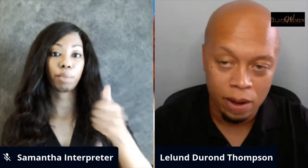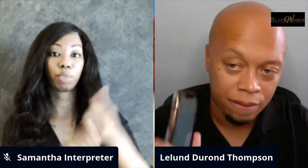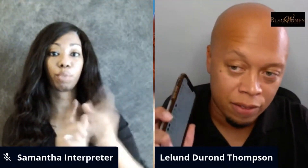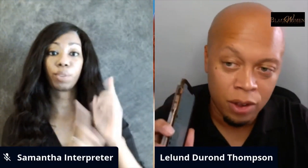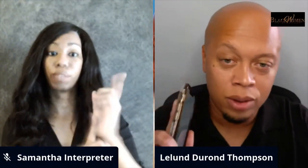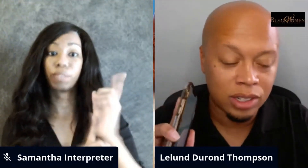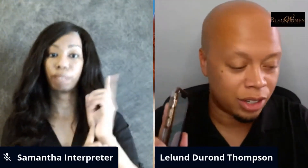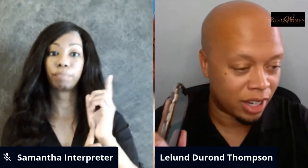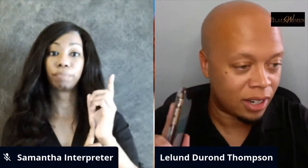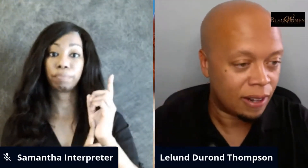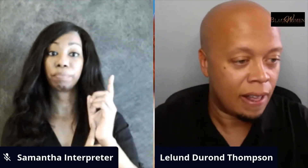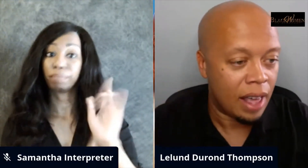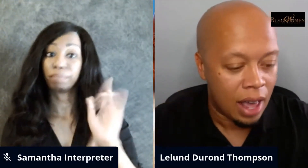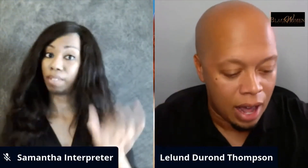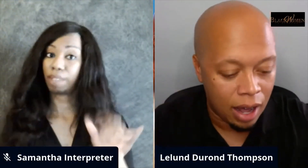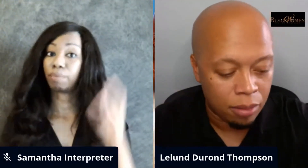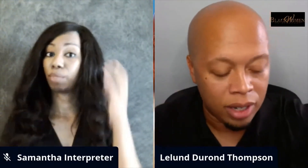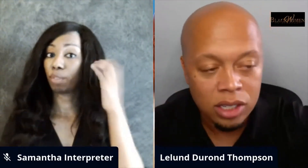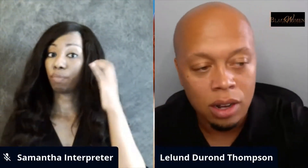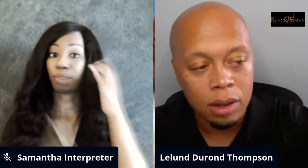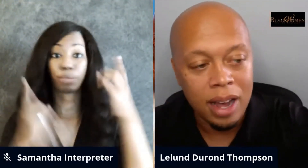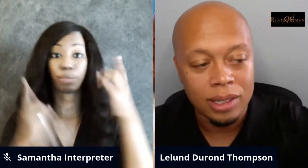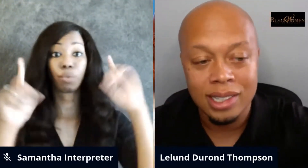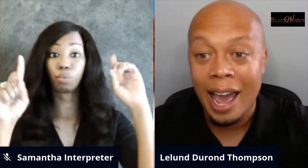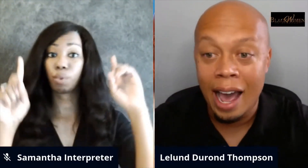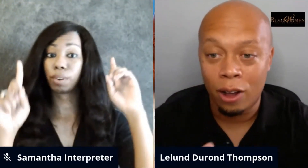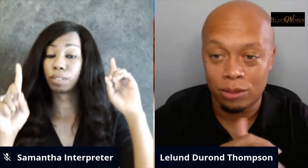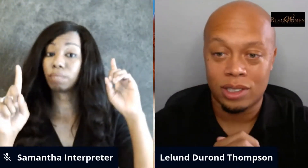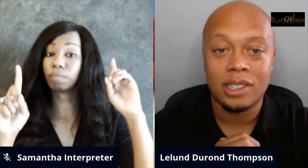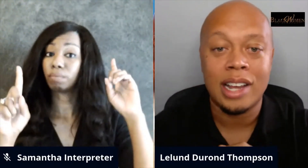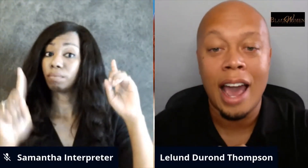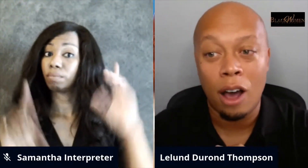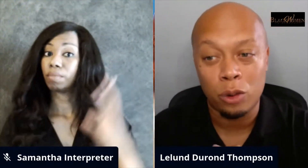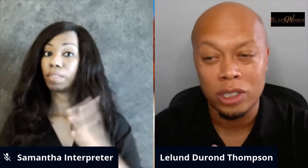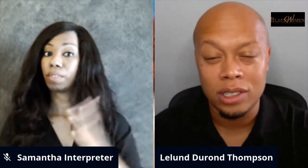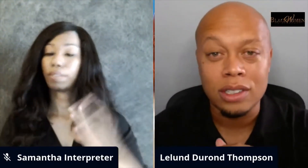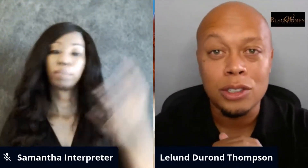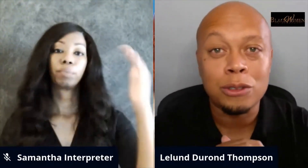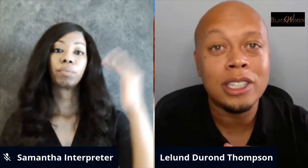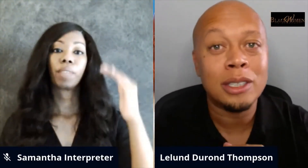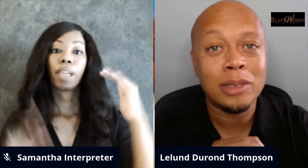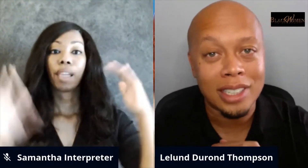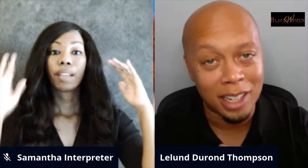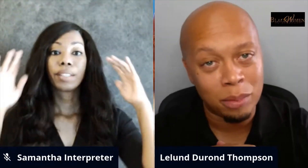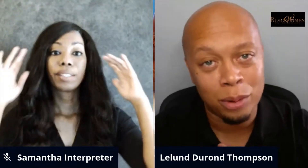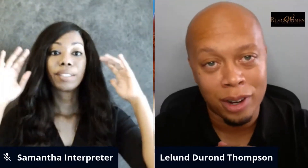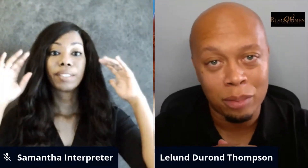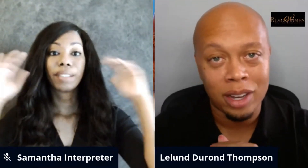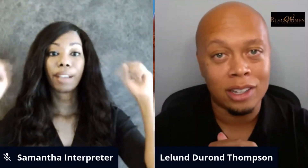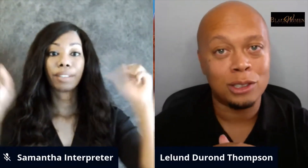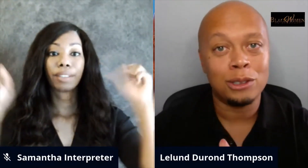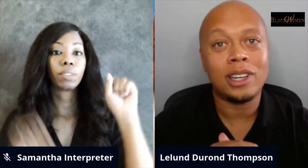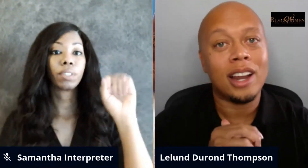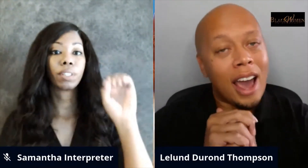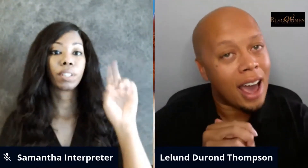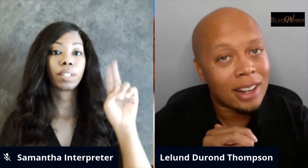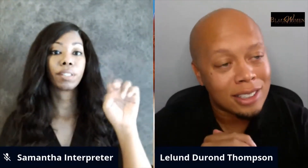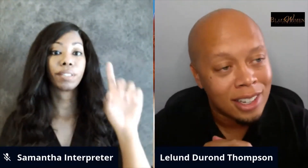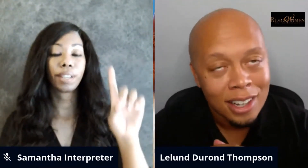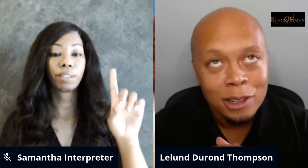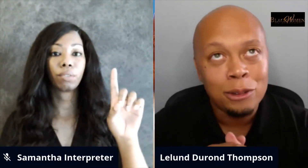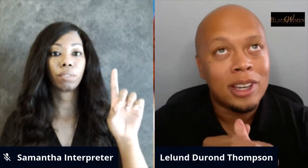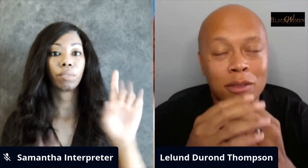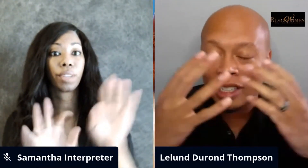so the phone is good. Let's talk about sound, which is extremely important, because you can